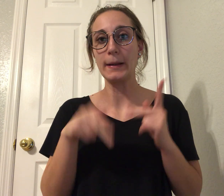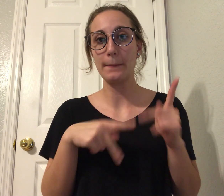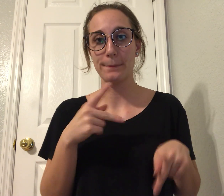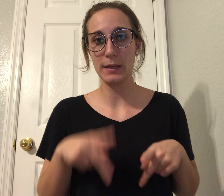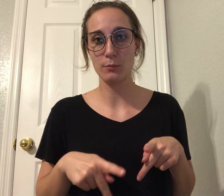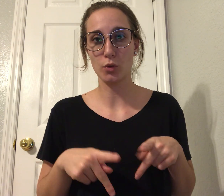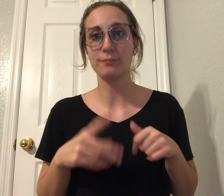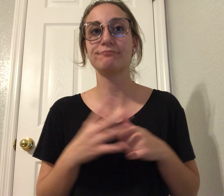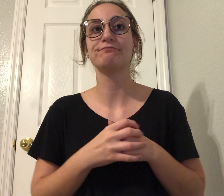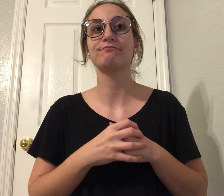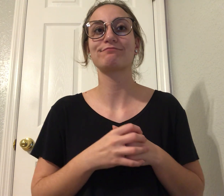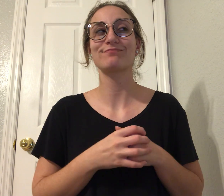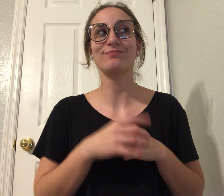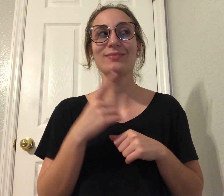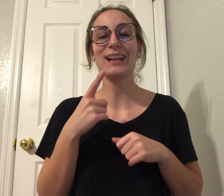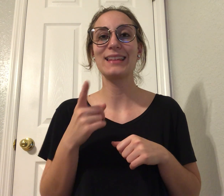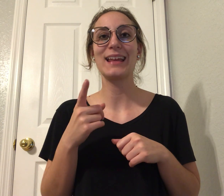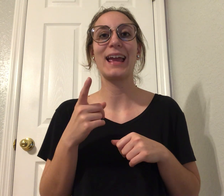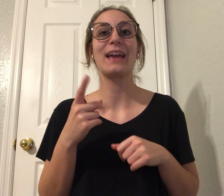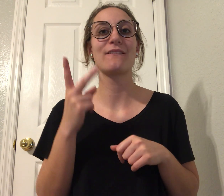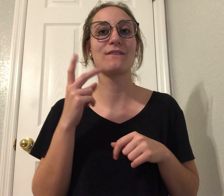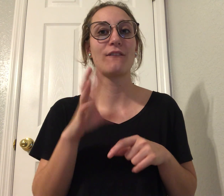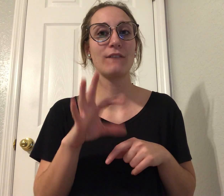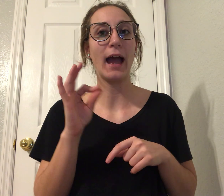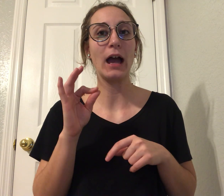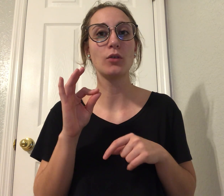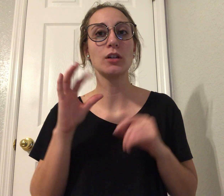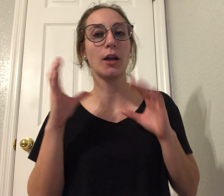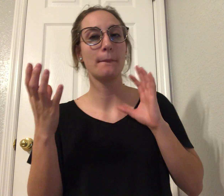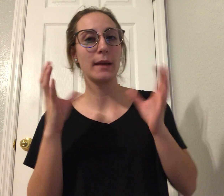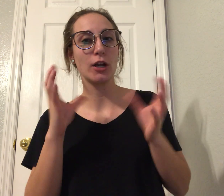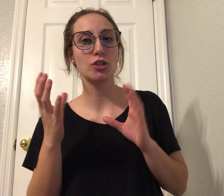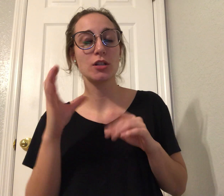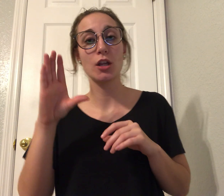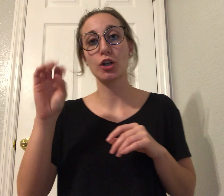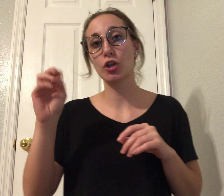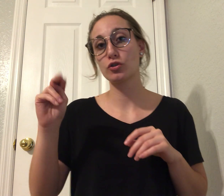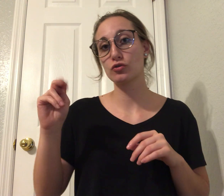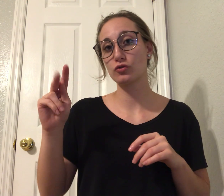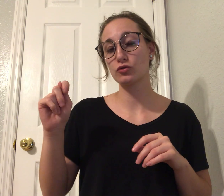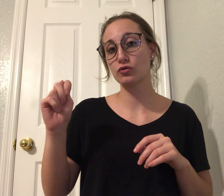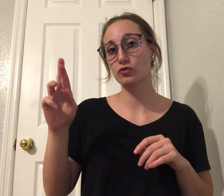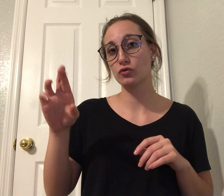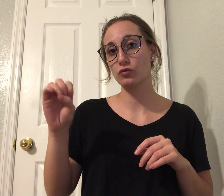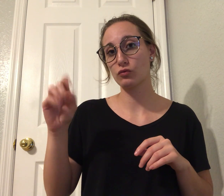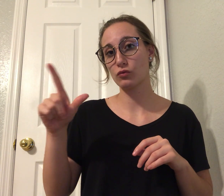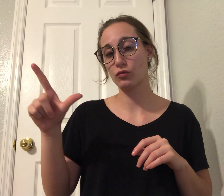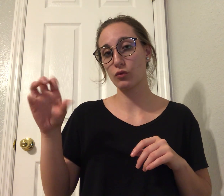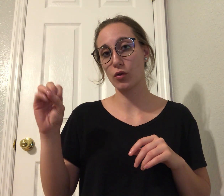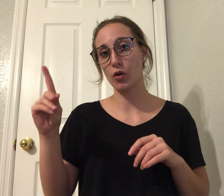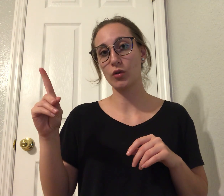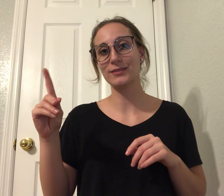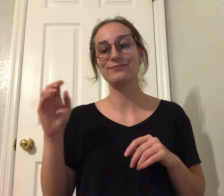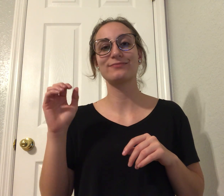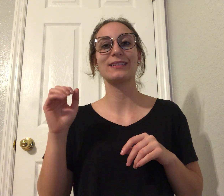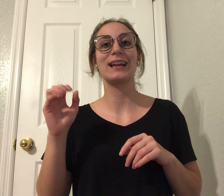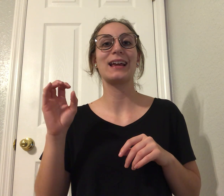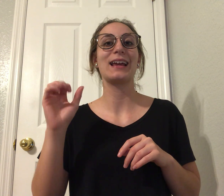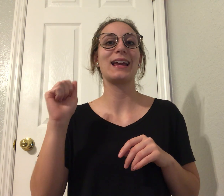group compared to the control when it came to reducing anxiety. And give you the takeaway, just I love the way they word